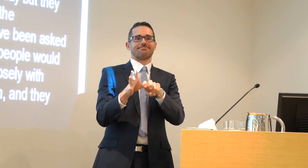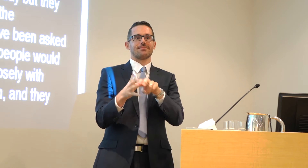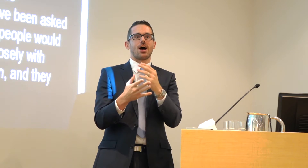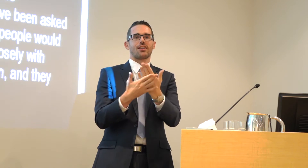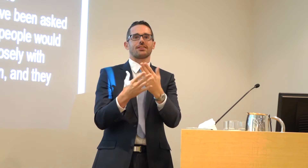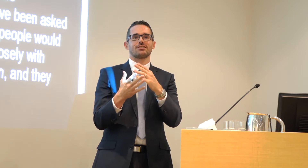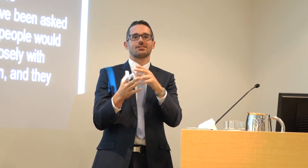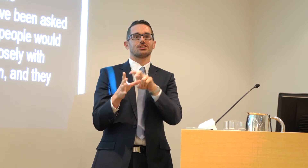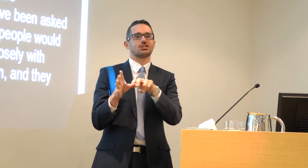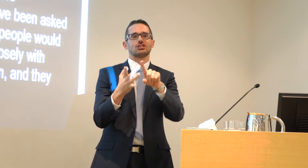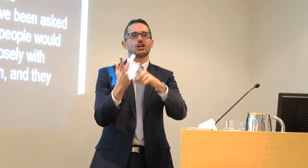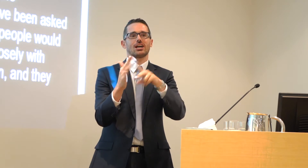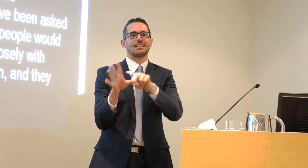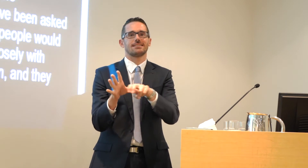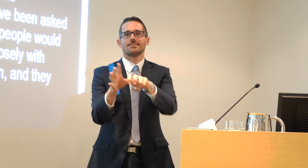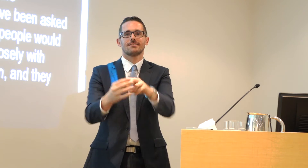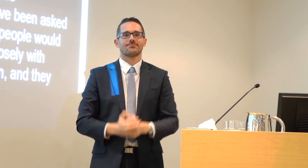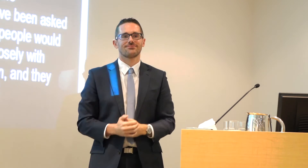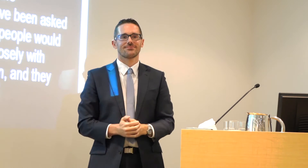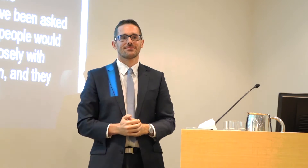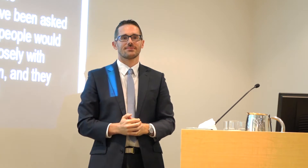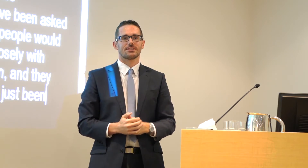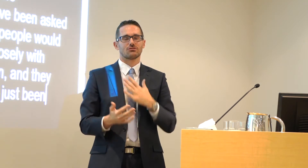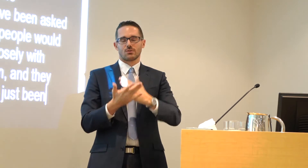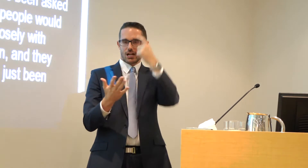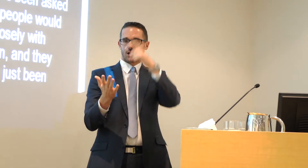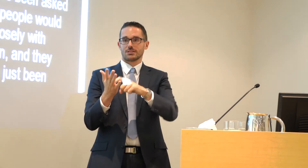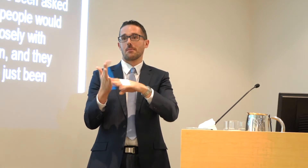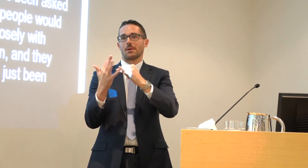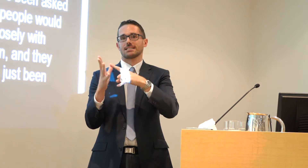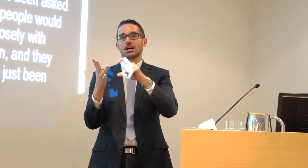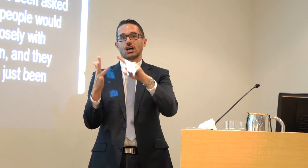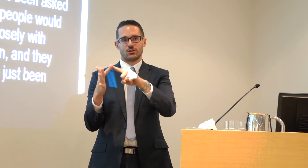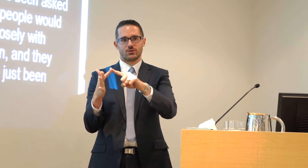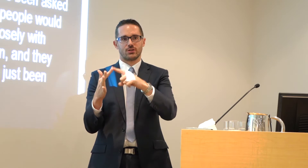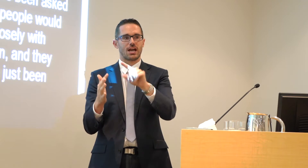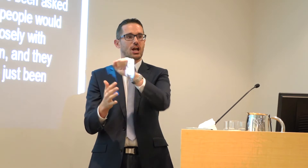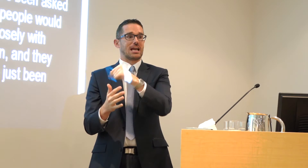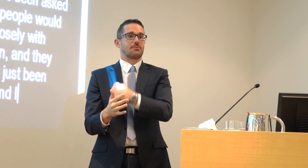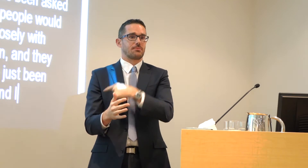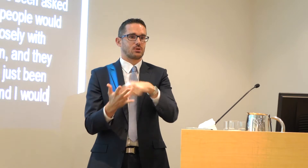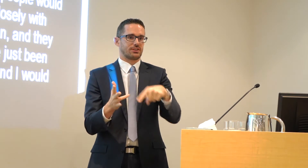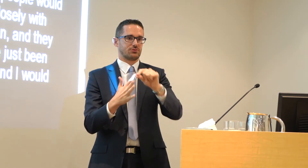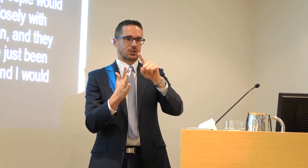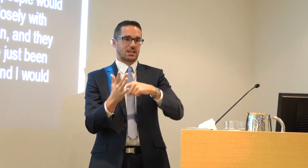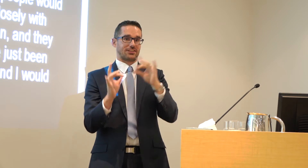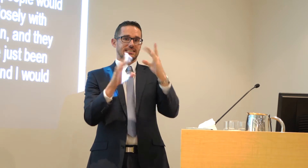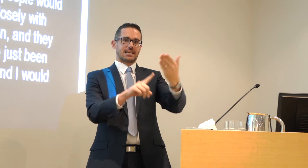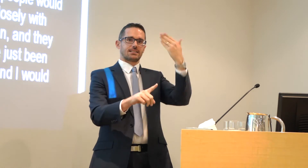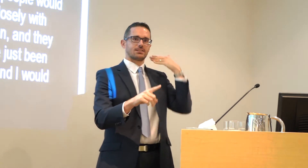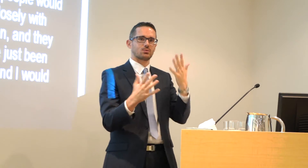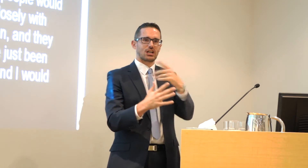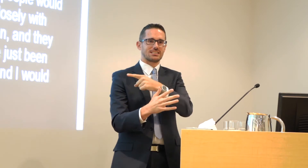project. I feel as though I've just been quite fortunate to be a participant on this journey, and I'd like to acknowledge in particular Melissa